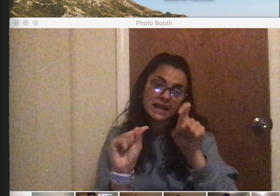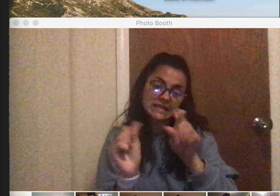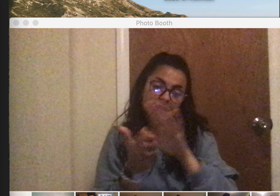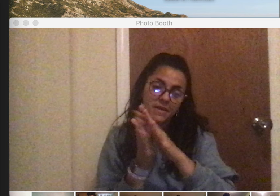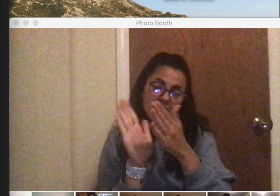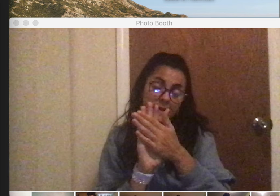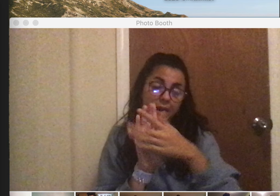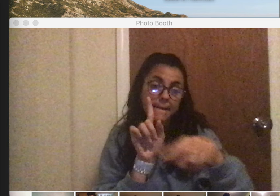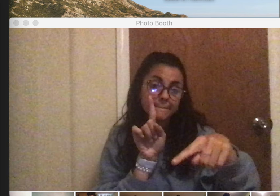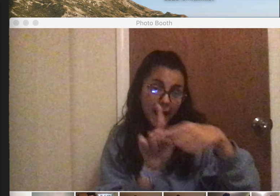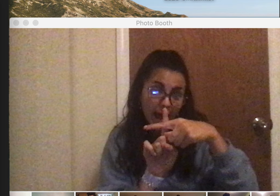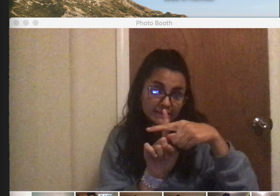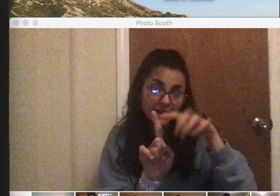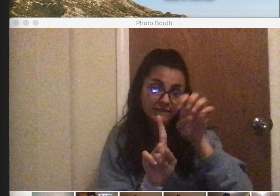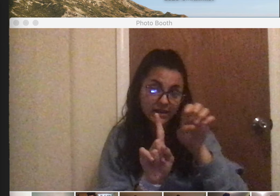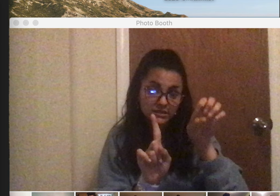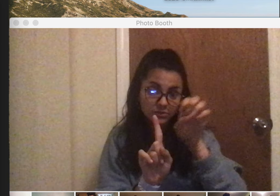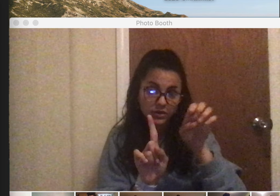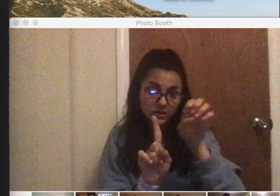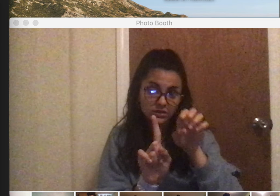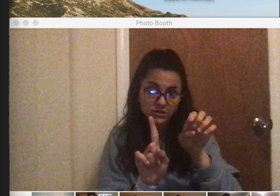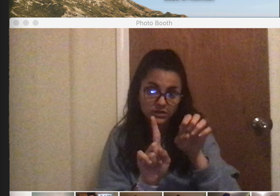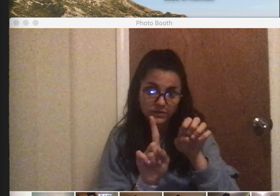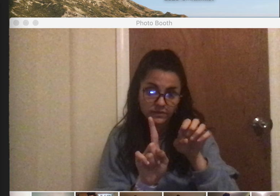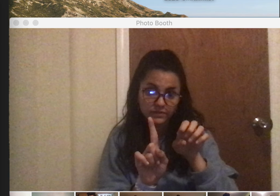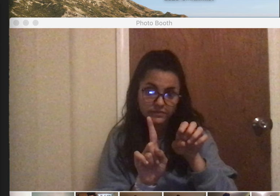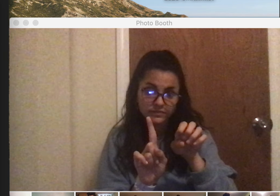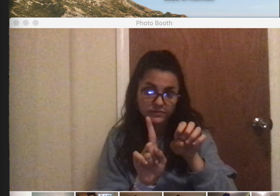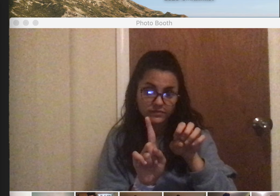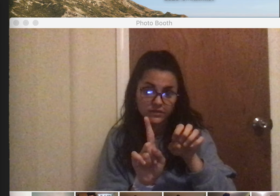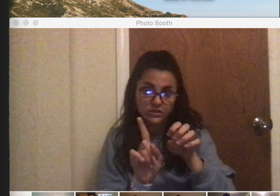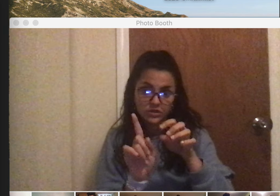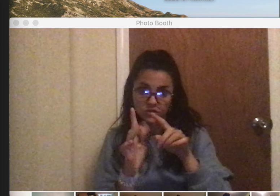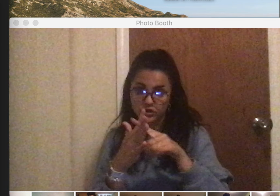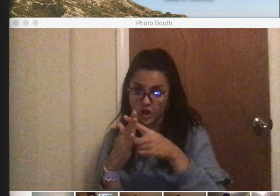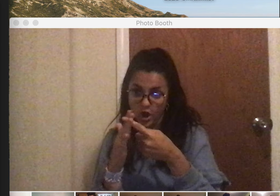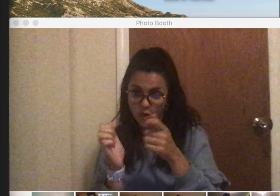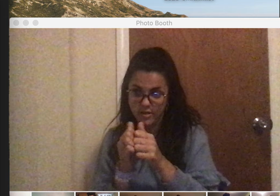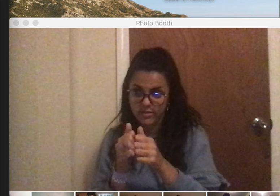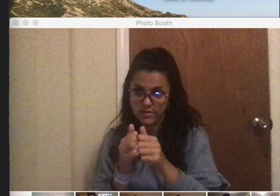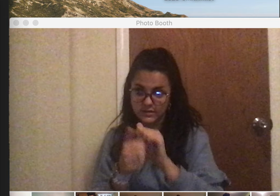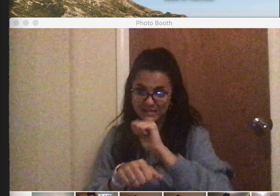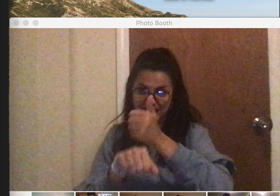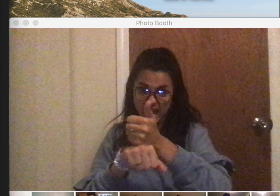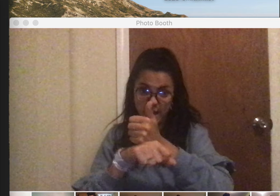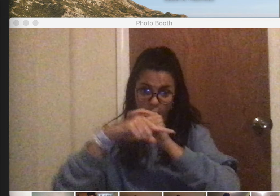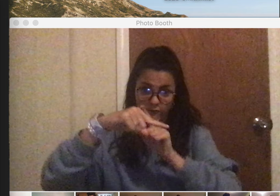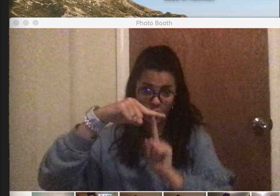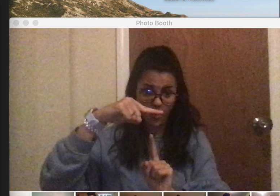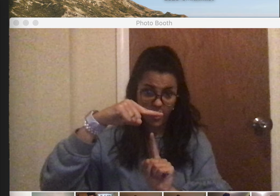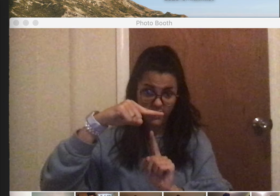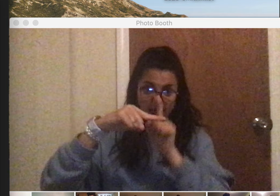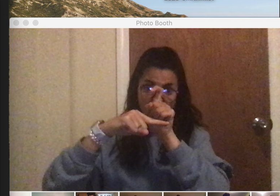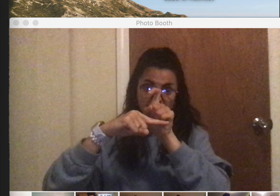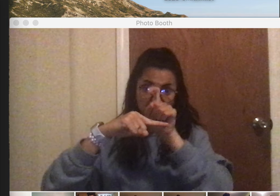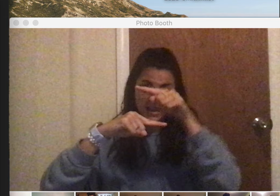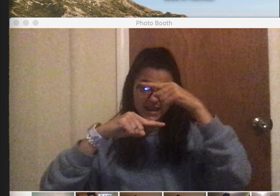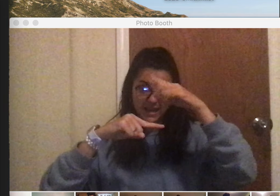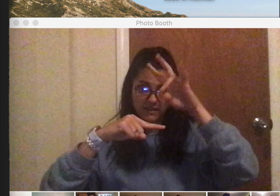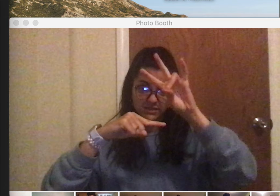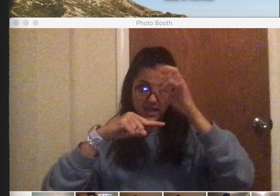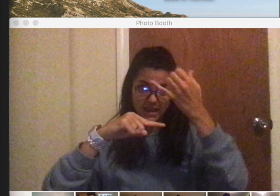so we're going to put it over 1. And we're going to just move it over to the denominator. So x to the 7th in the bottom,